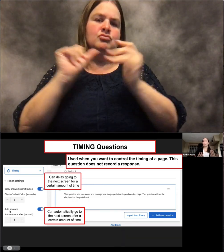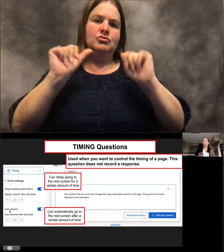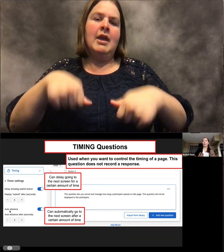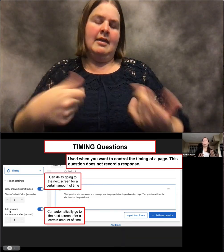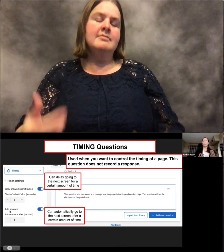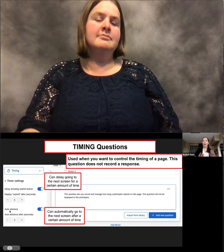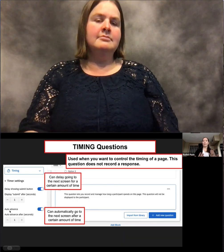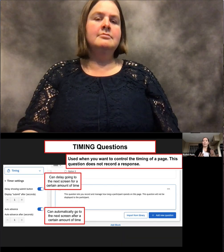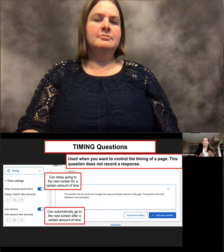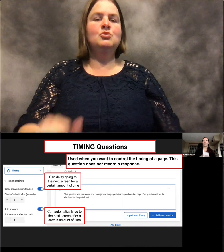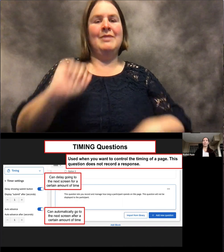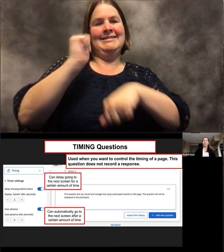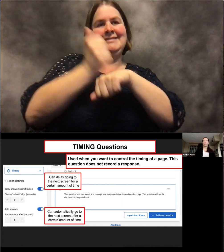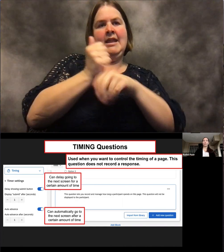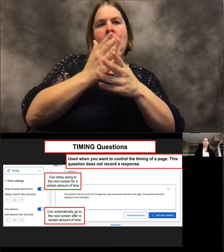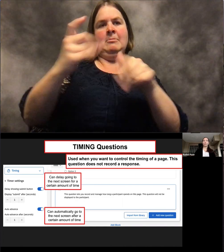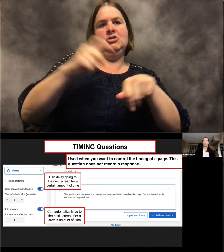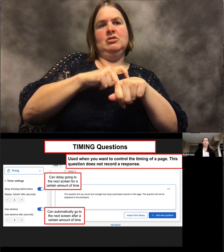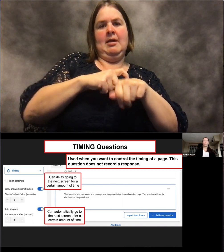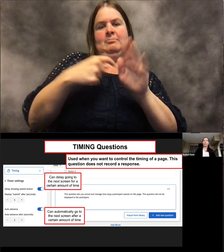after a certain amount of time.